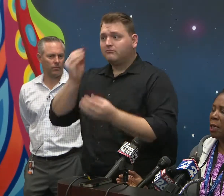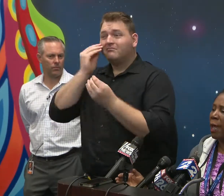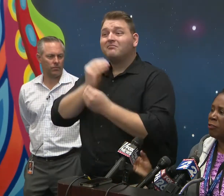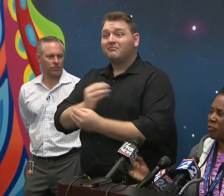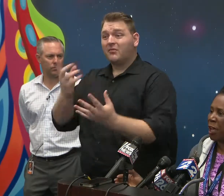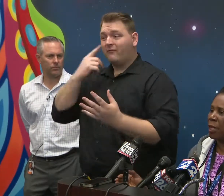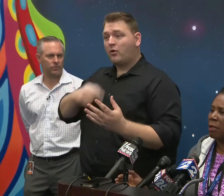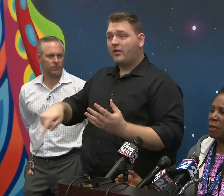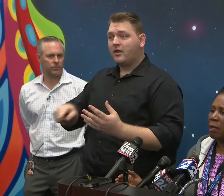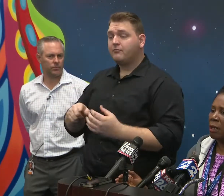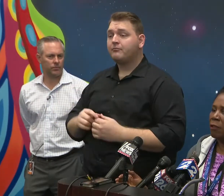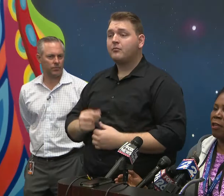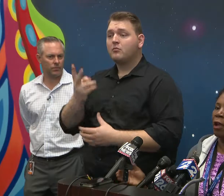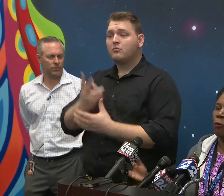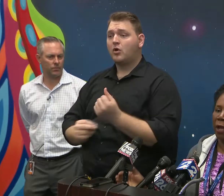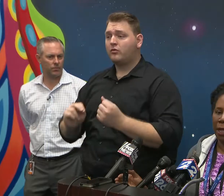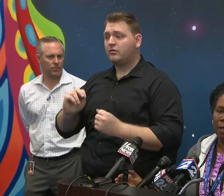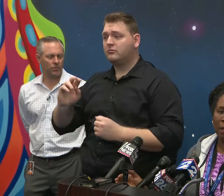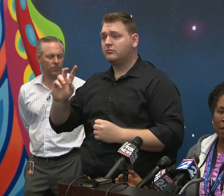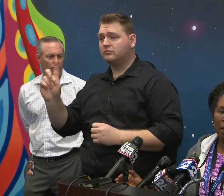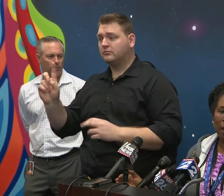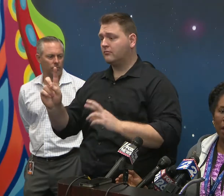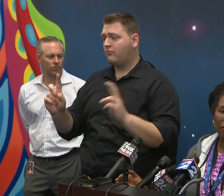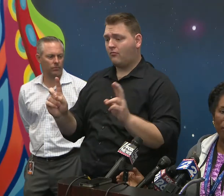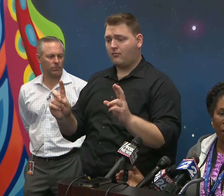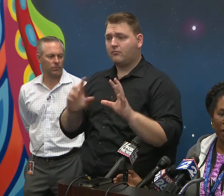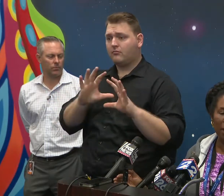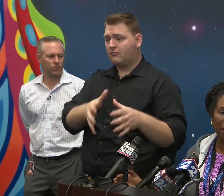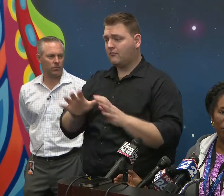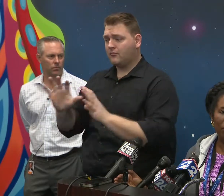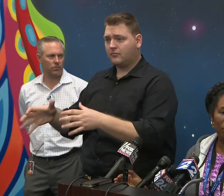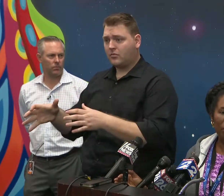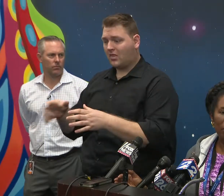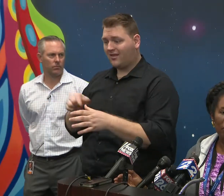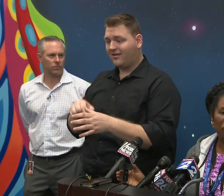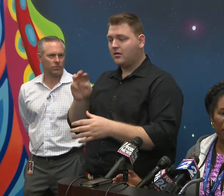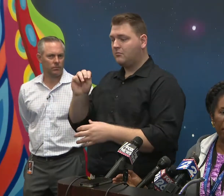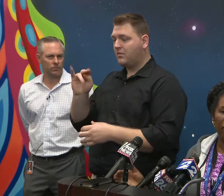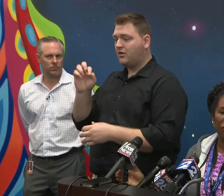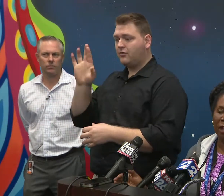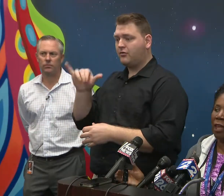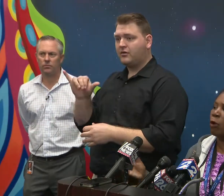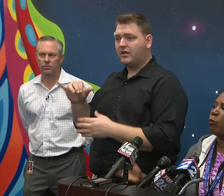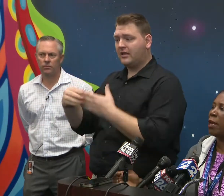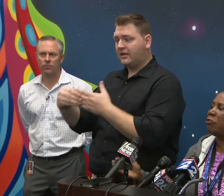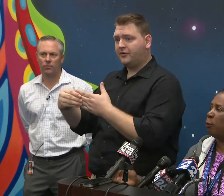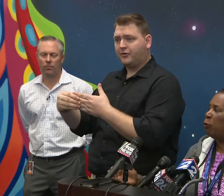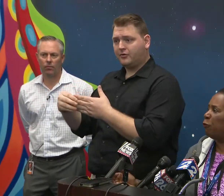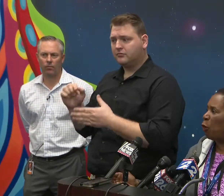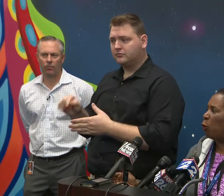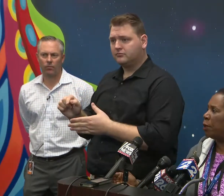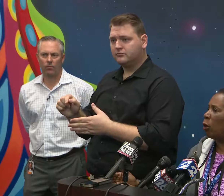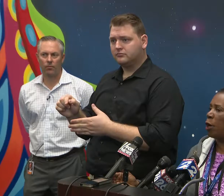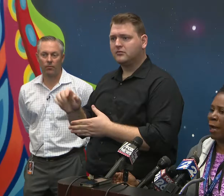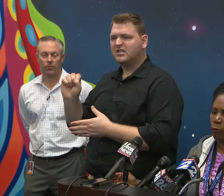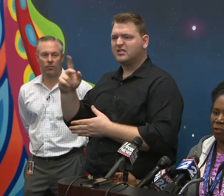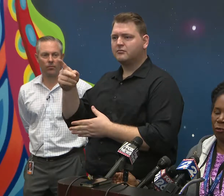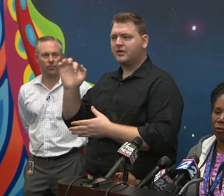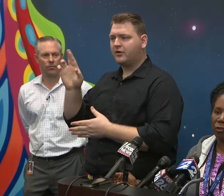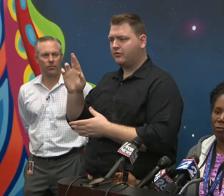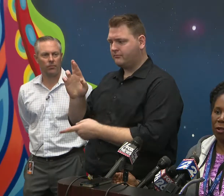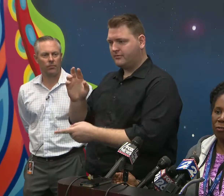called and said they are ready. The minority leader, the Speaker, have said they are ready to move forward on